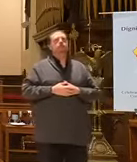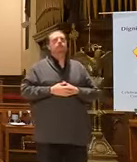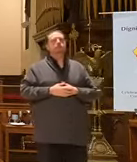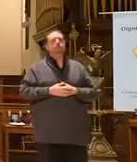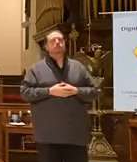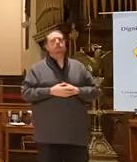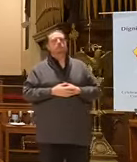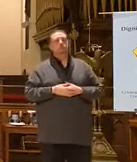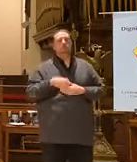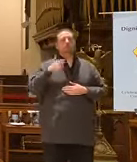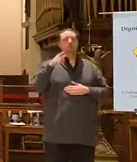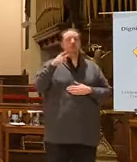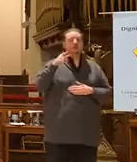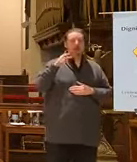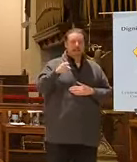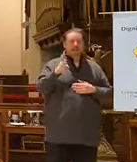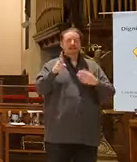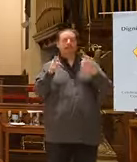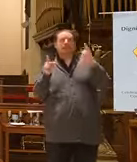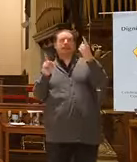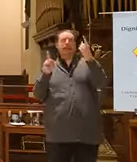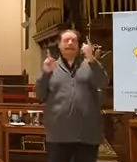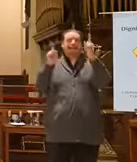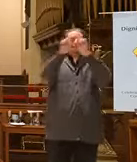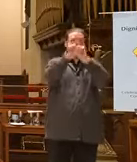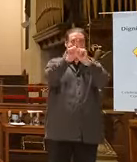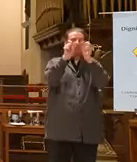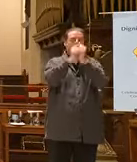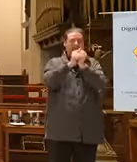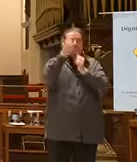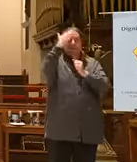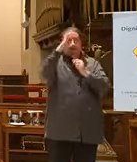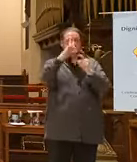existed with God from the beginning.